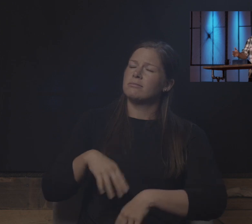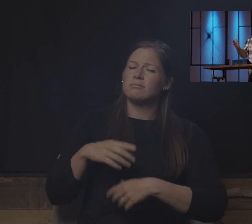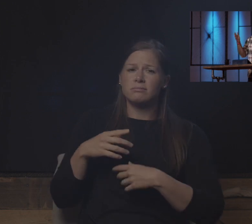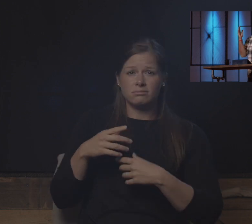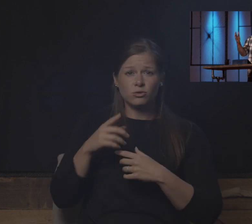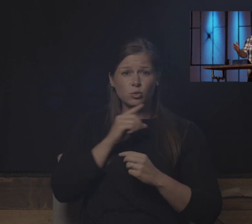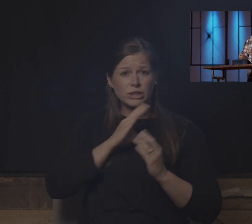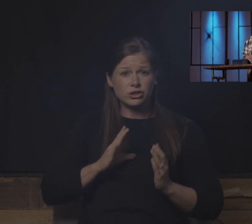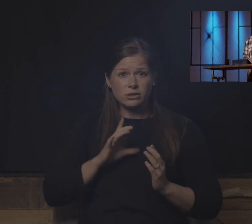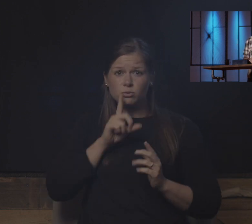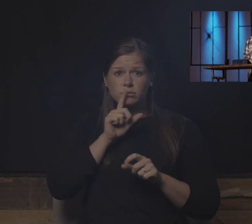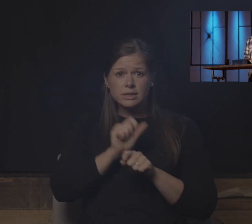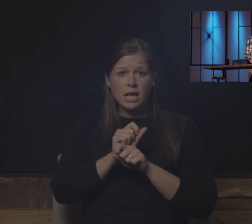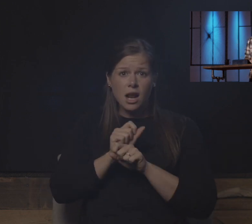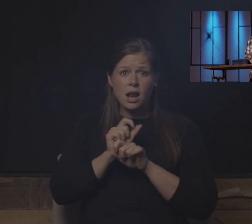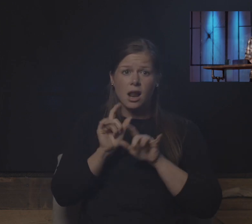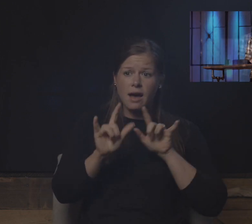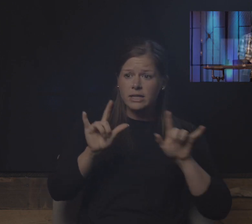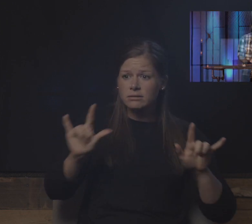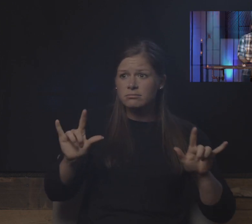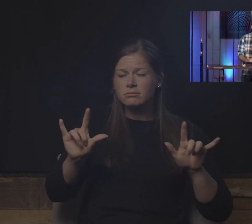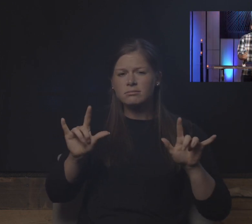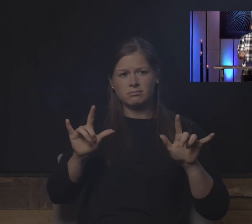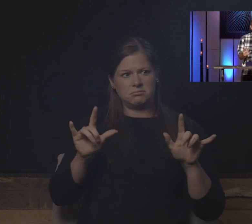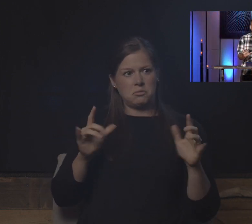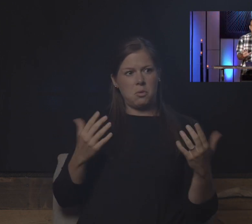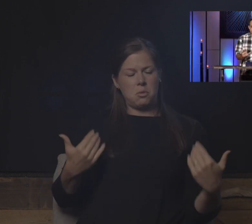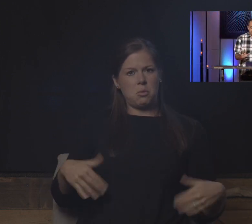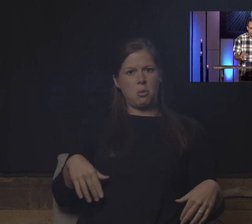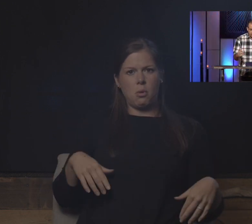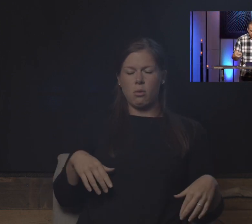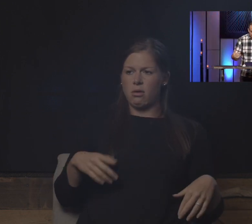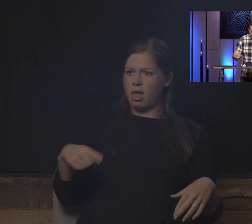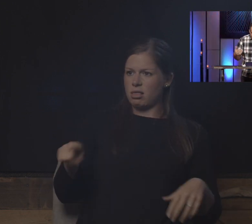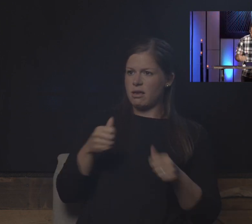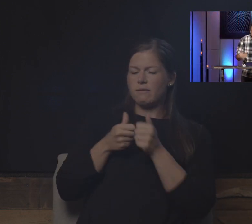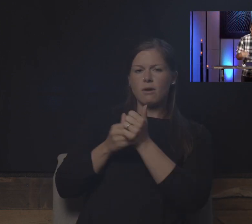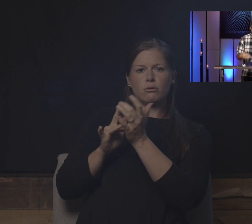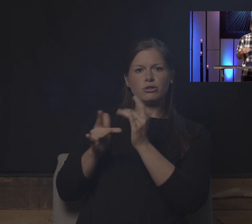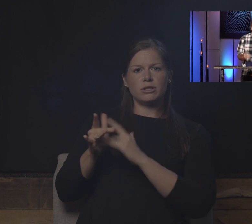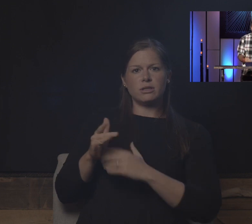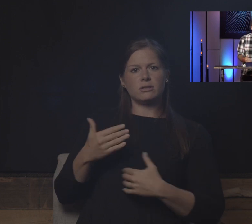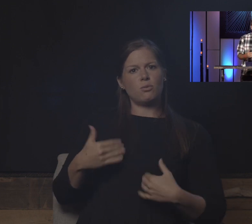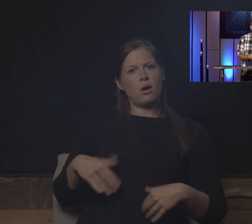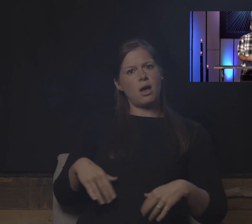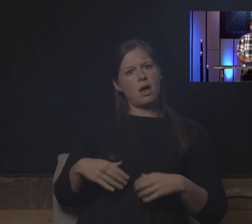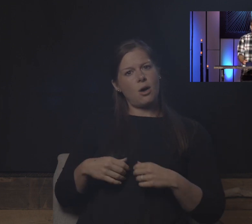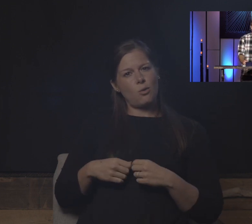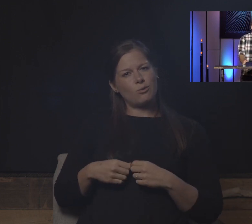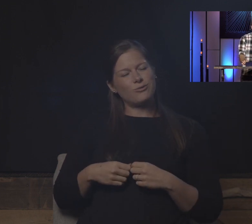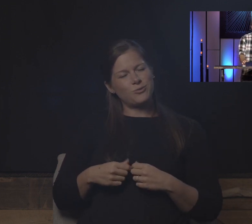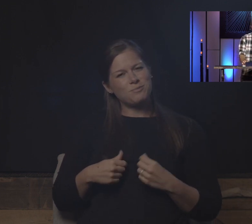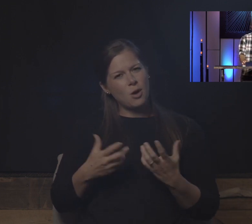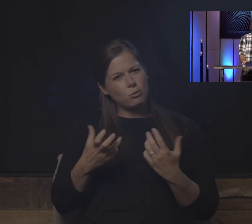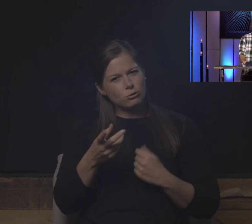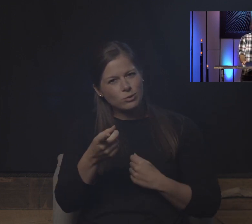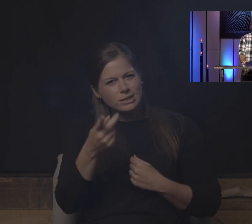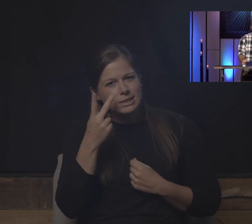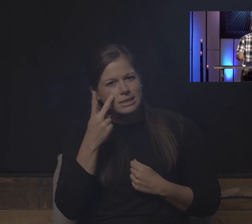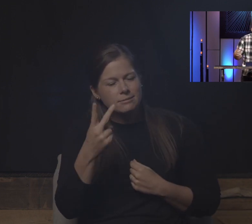it is to actually follow Jesus. Well, I want you to notice that how Paul encourages Titus to do